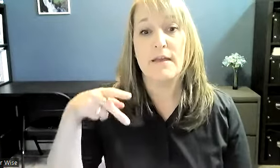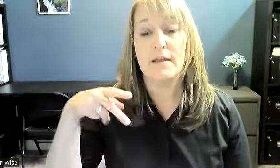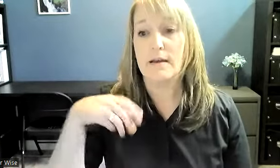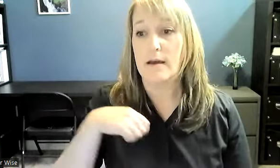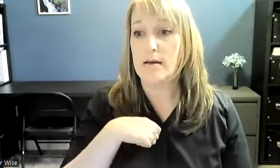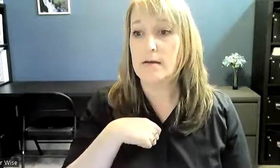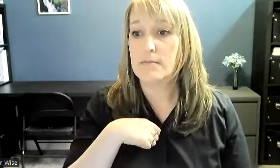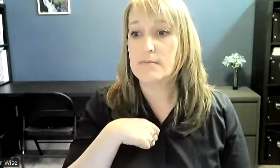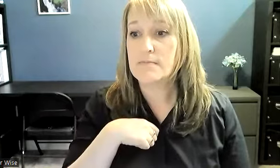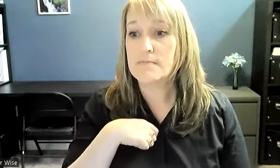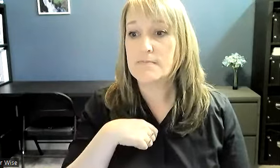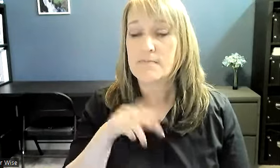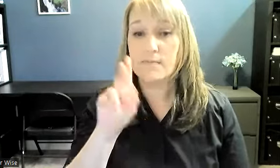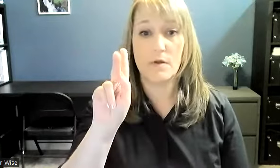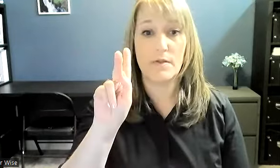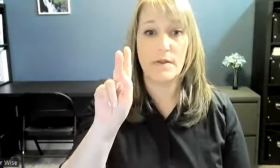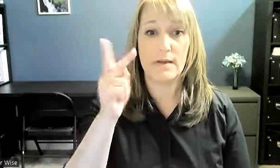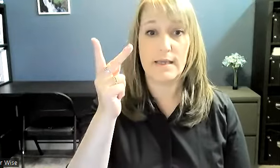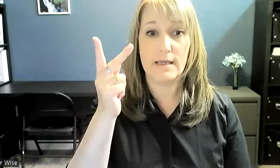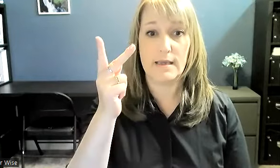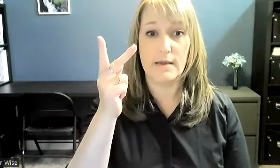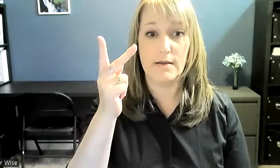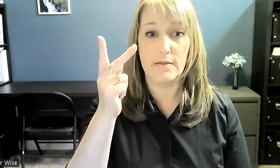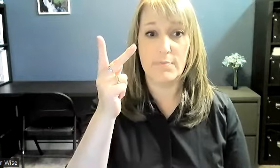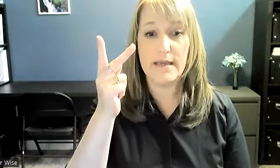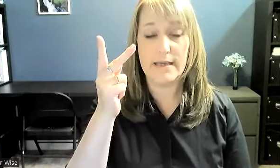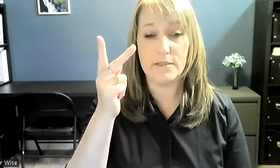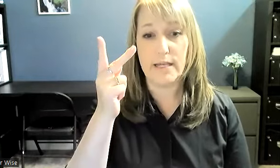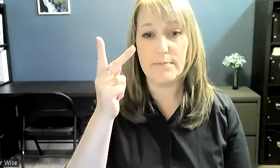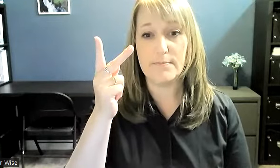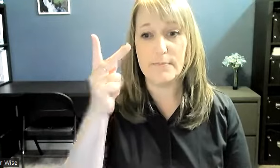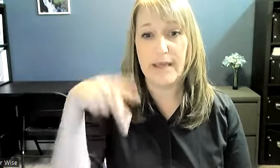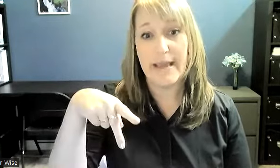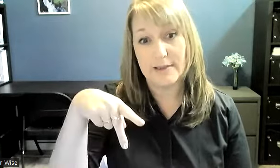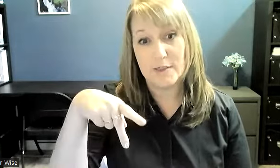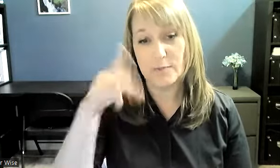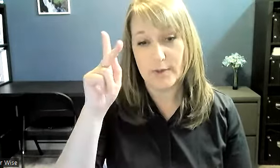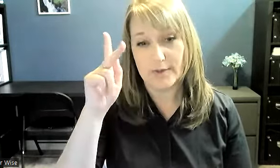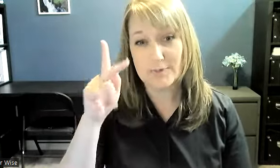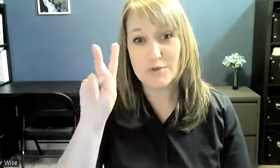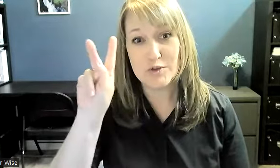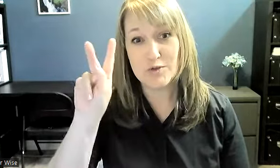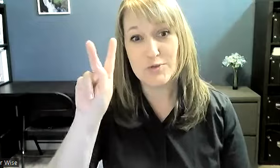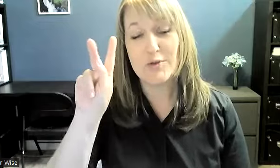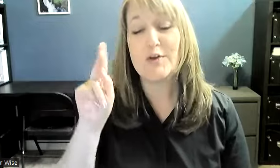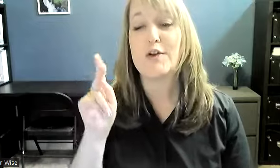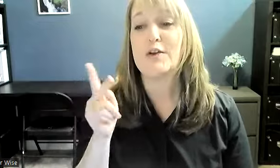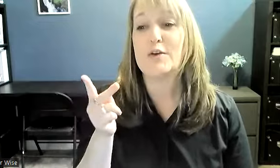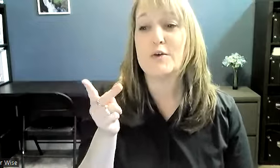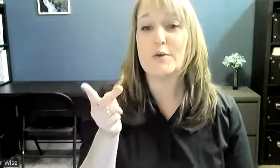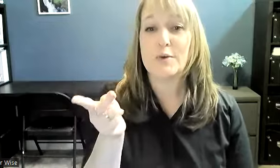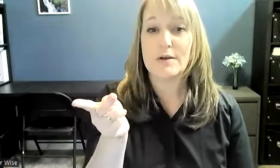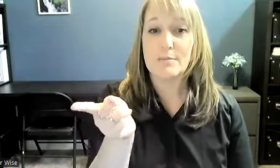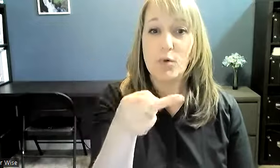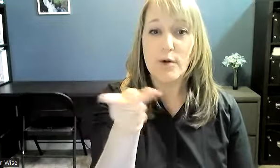then on the P handshake, K handshake, whatever, you point